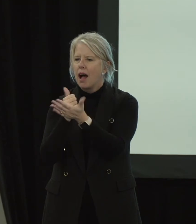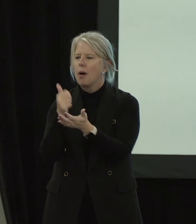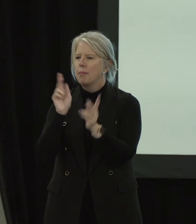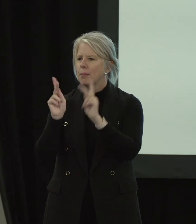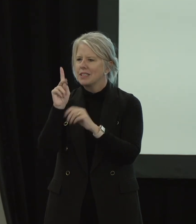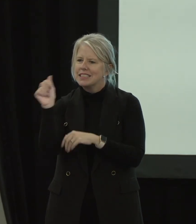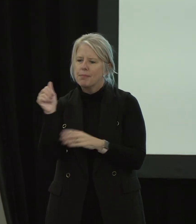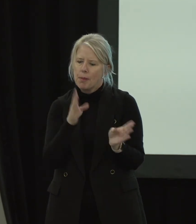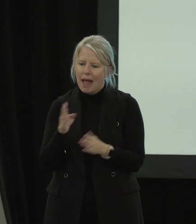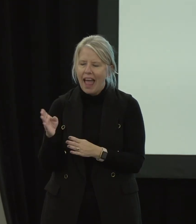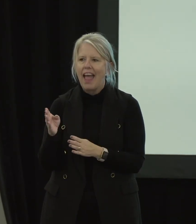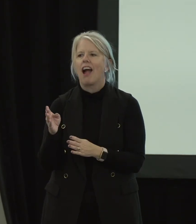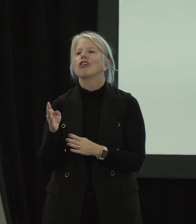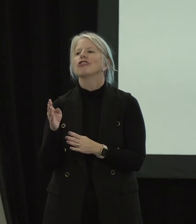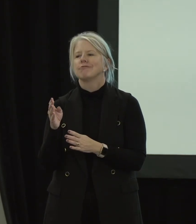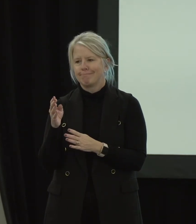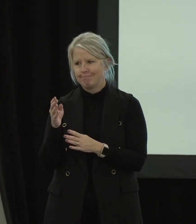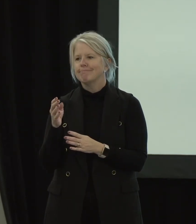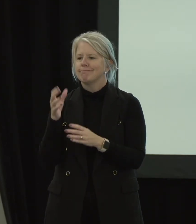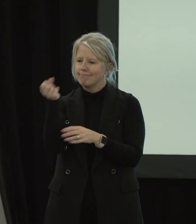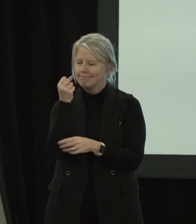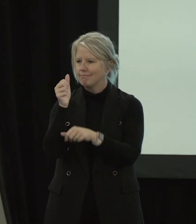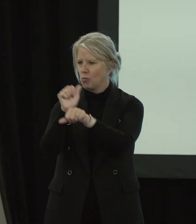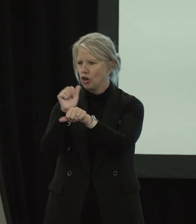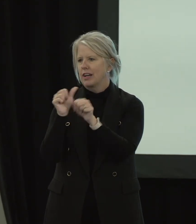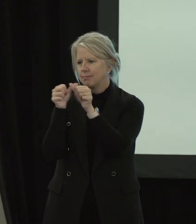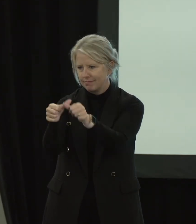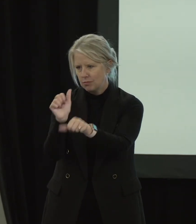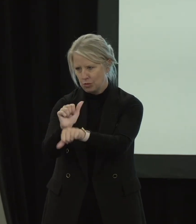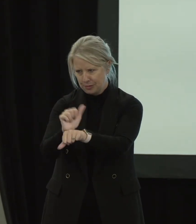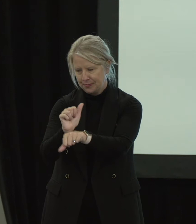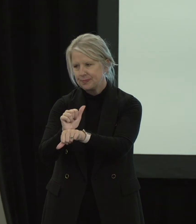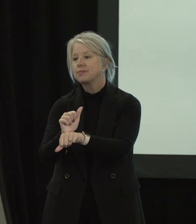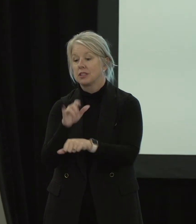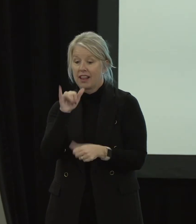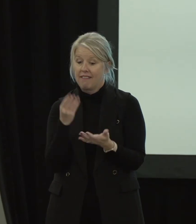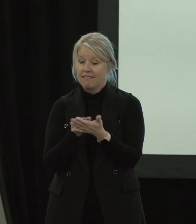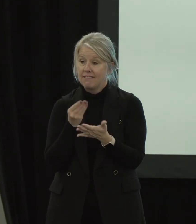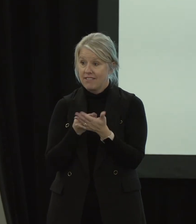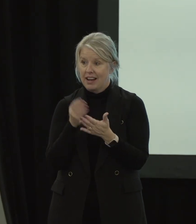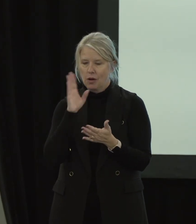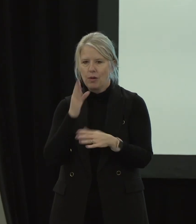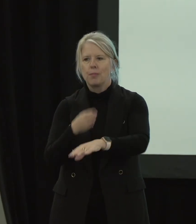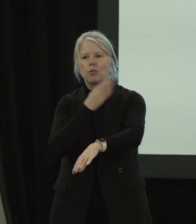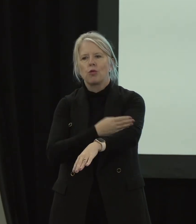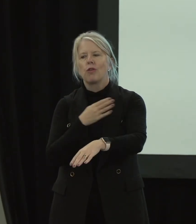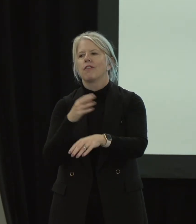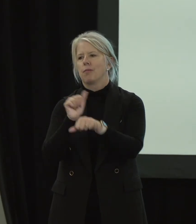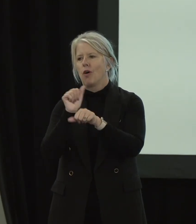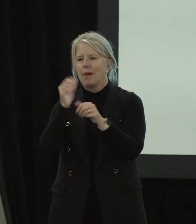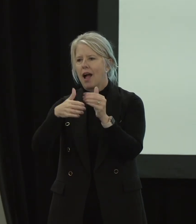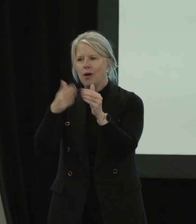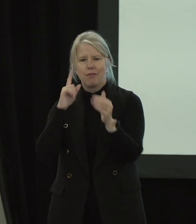for, obtain, and maintain employment. This funding will help improve employment outcomes for more persons